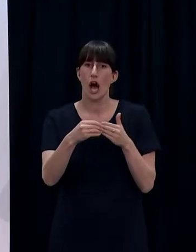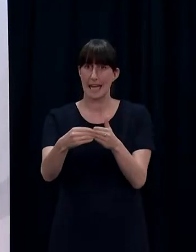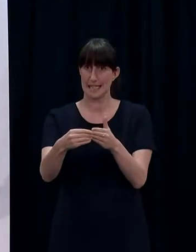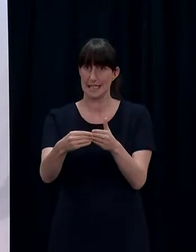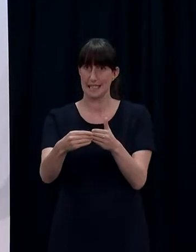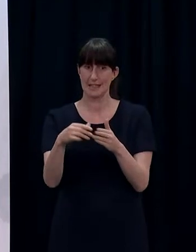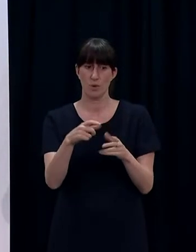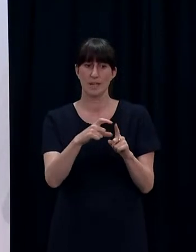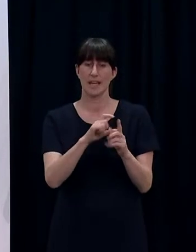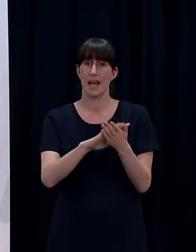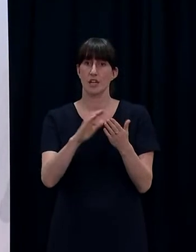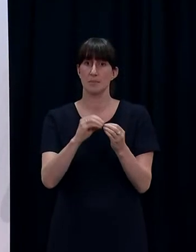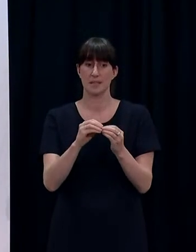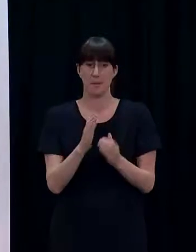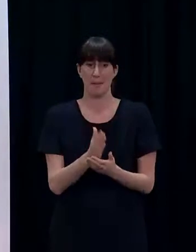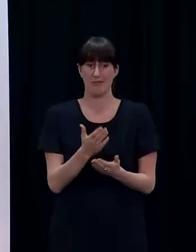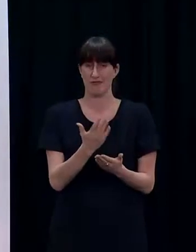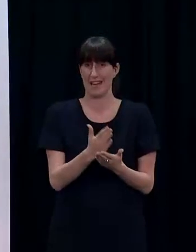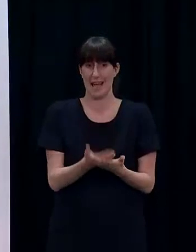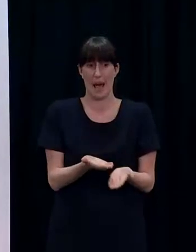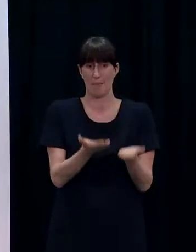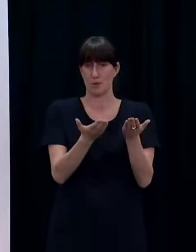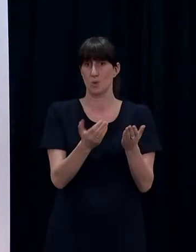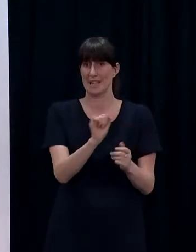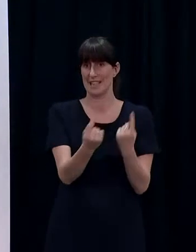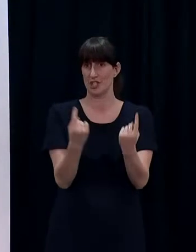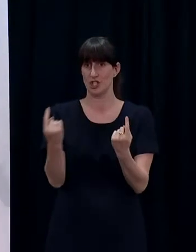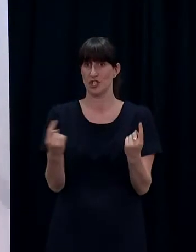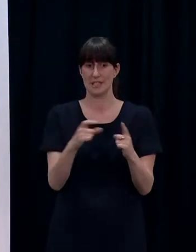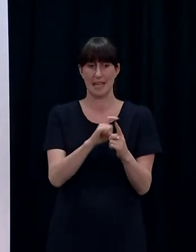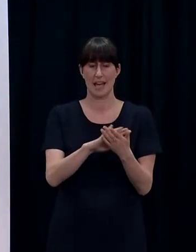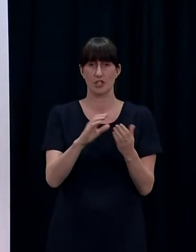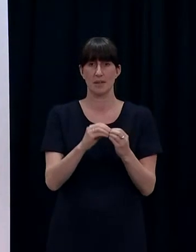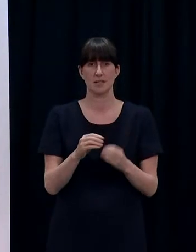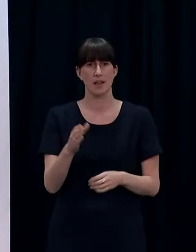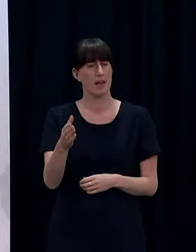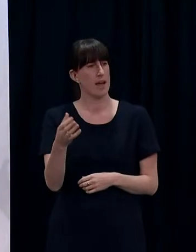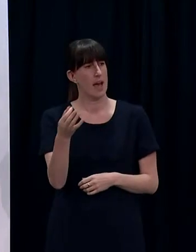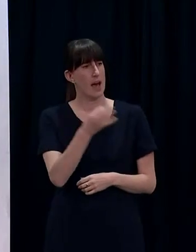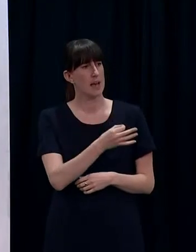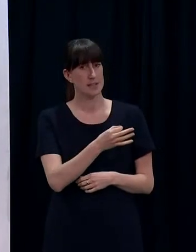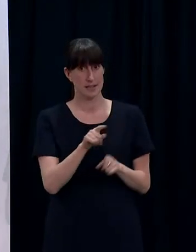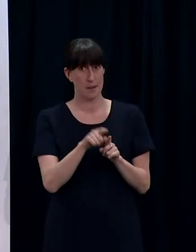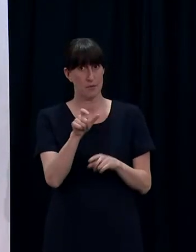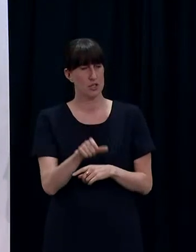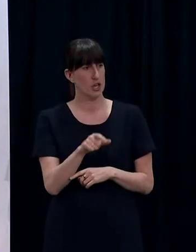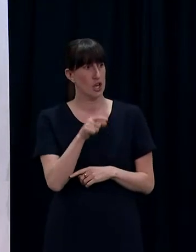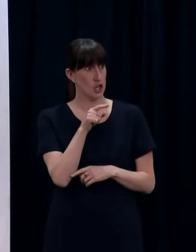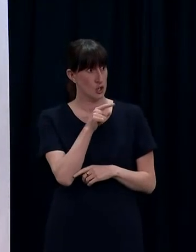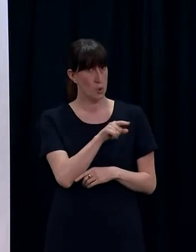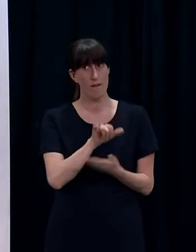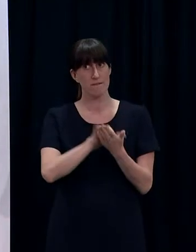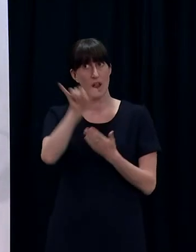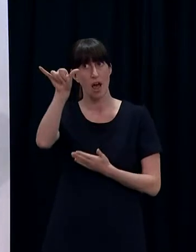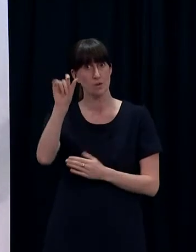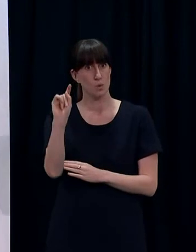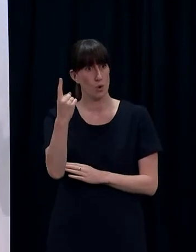implementation and application is the DHB. And Dr. McElnay, why did you fly to Auckland this week, and did you get a test before you left